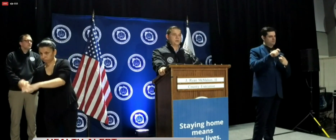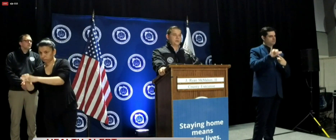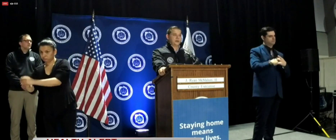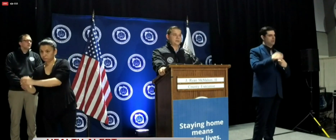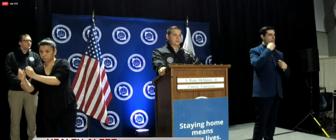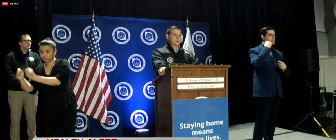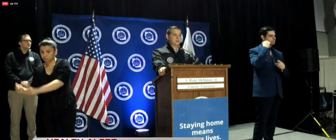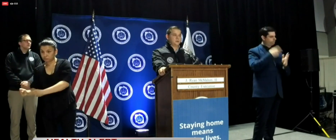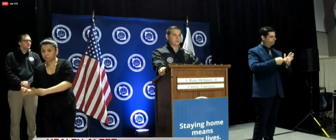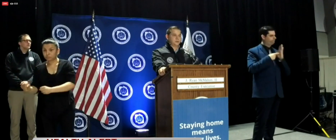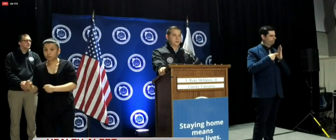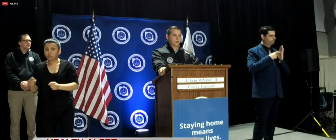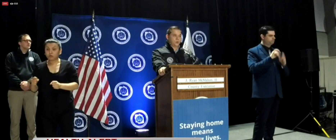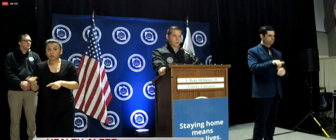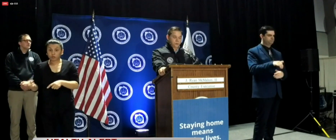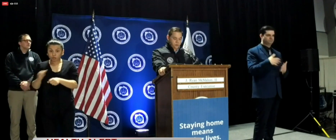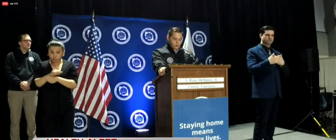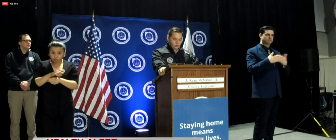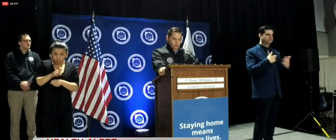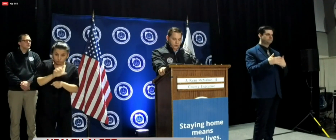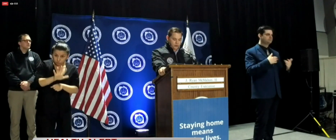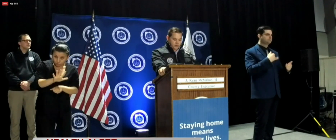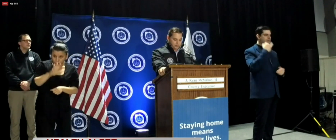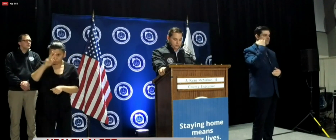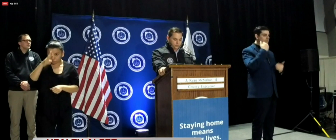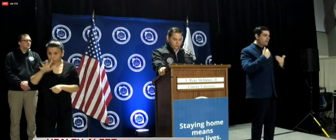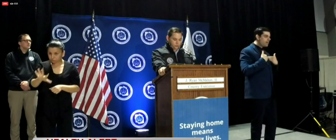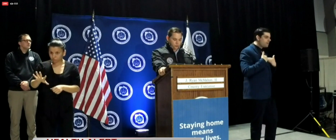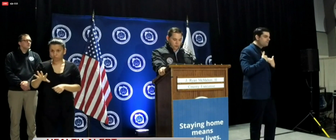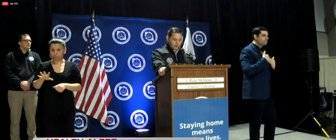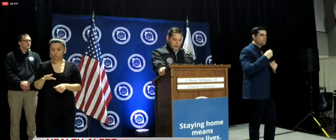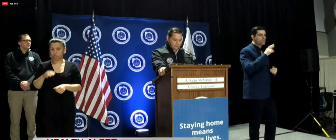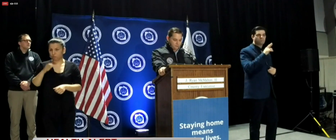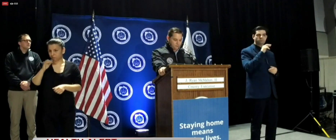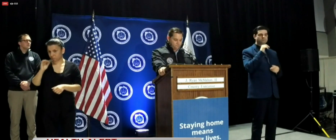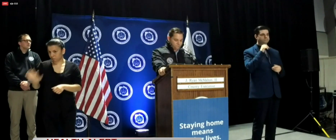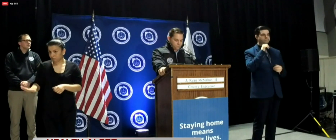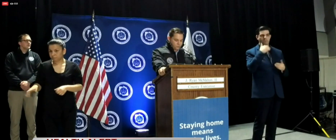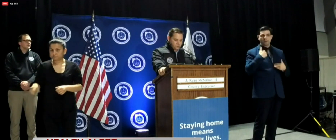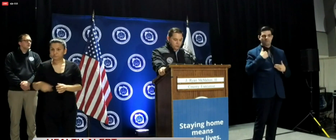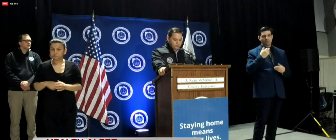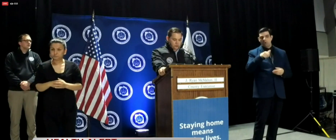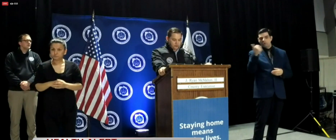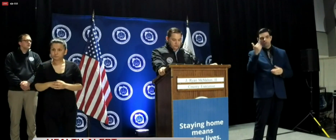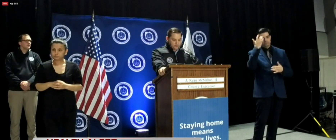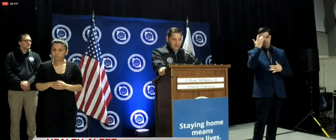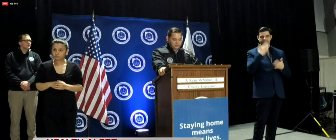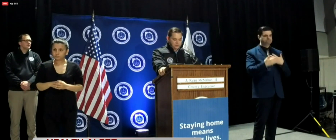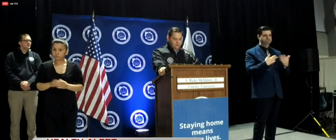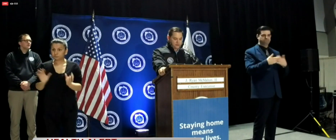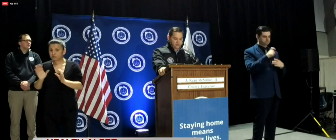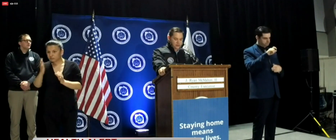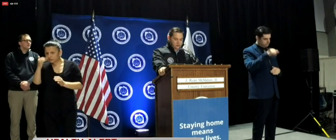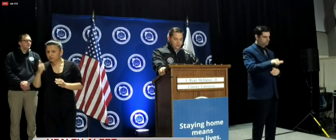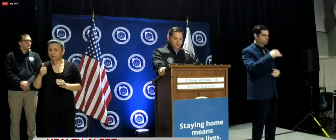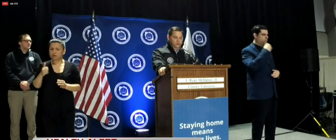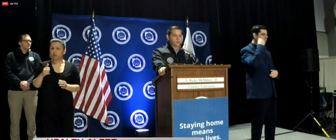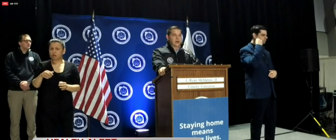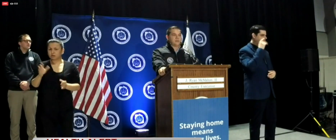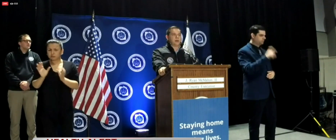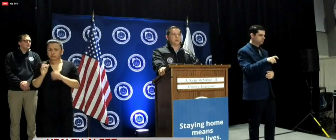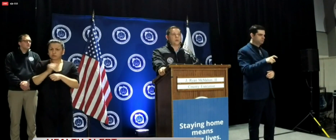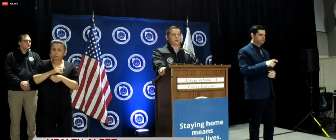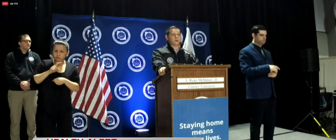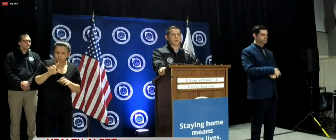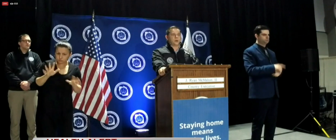whether it's COVID-19 or just a cold or the flu or whatnot. Certainly, if there's gaps in an investigation, just like